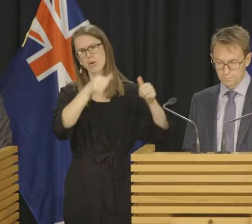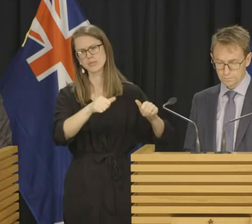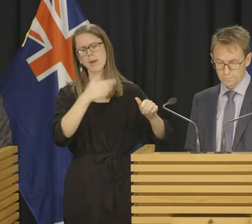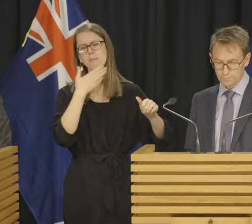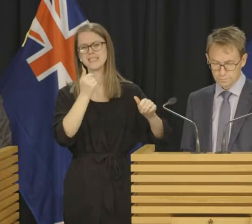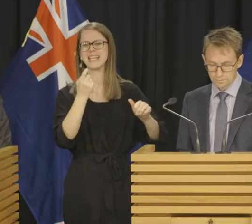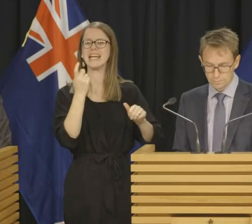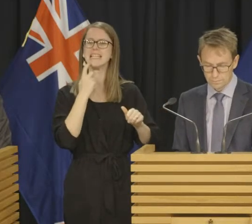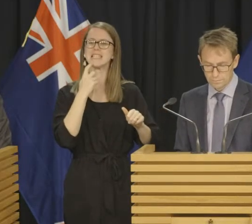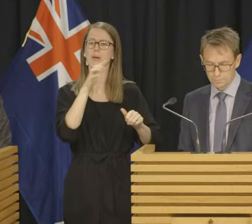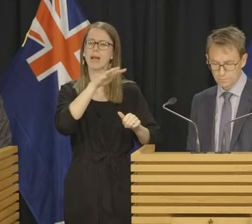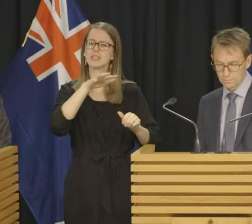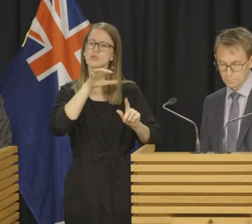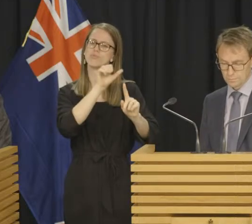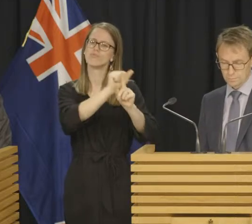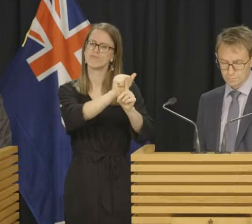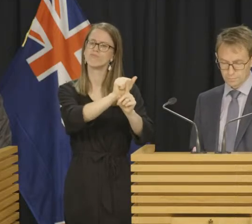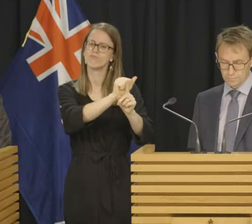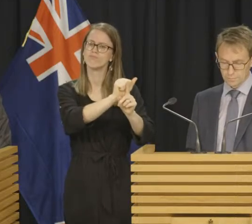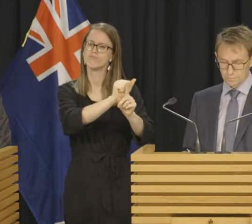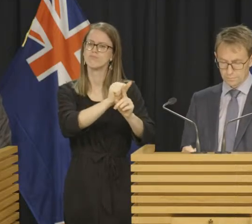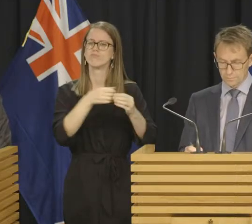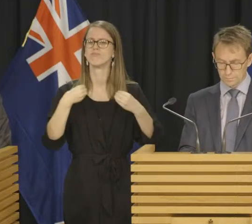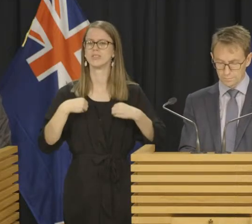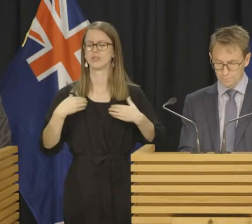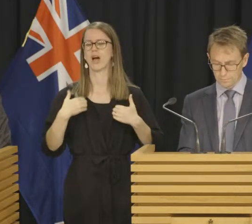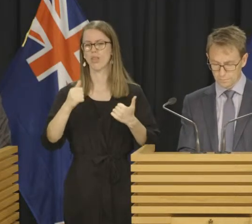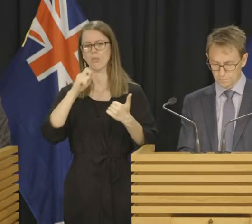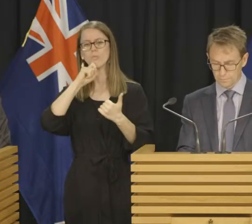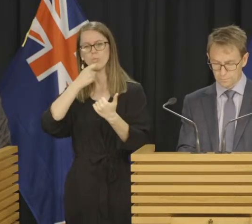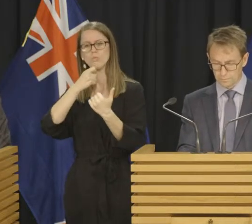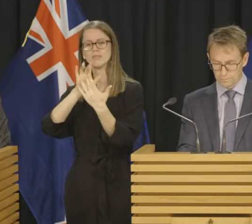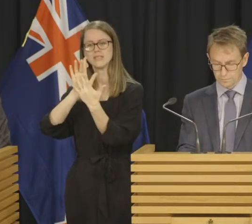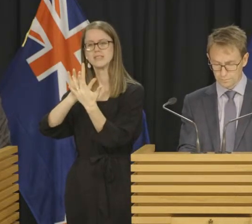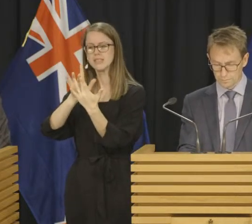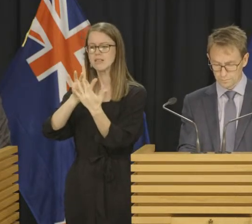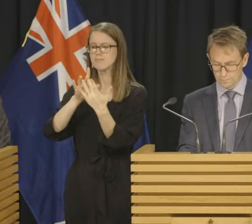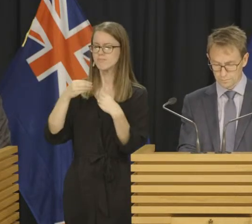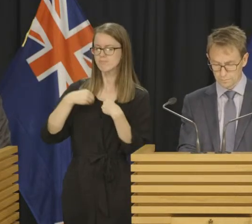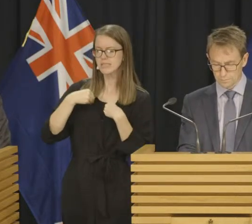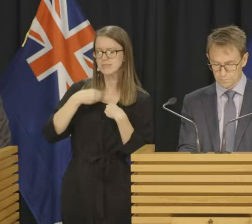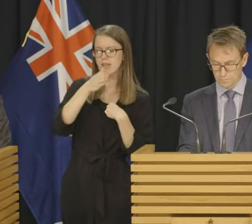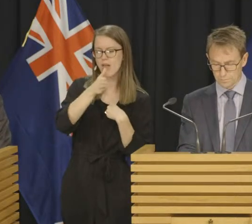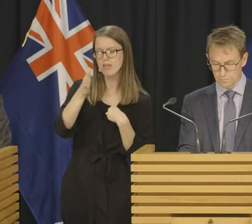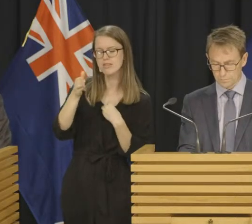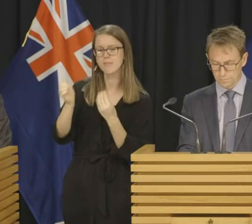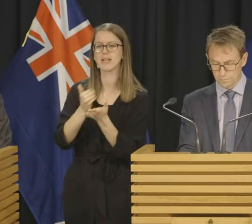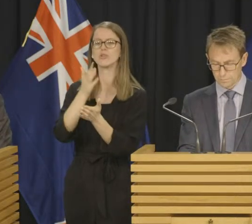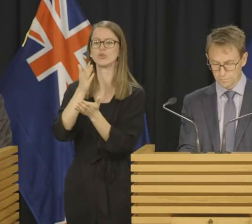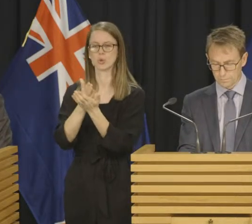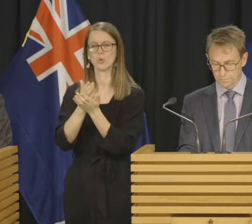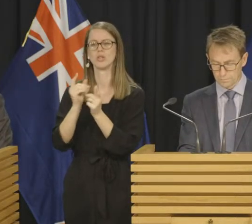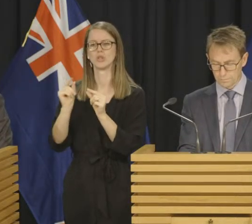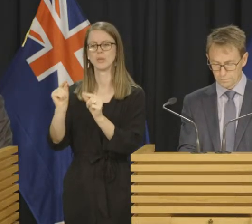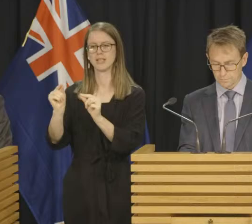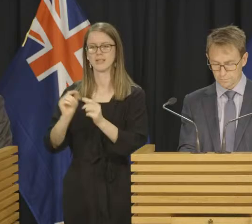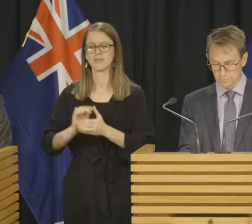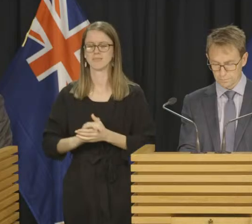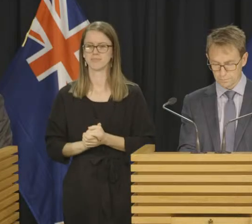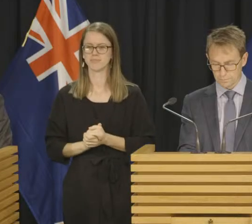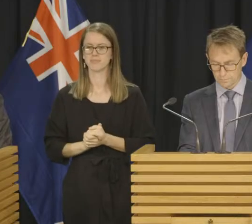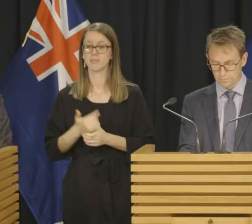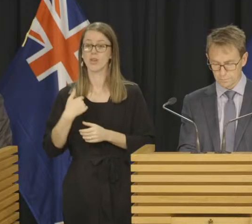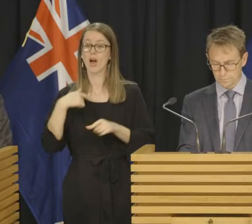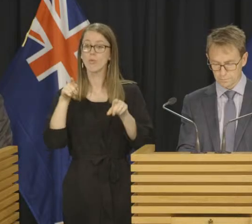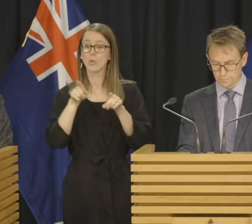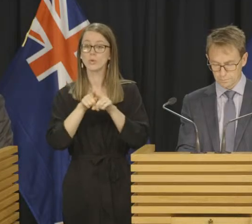in a prominent place. And the Ministry of Health will be getting in touch with businesses and others to ensure that they are doing that. I have